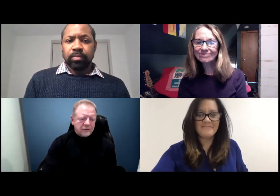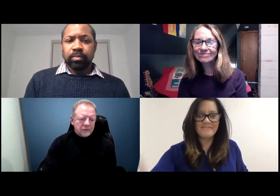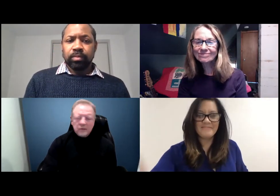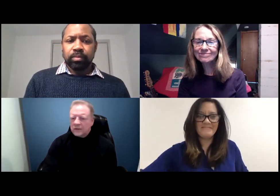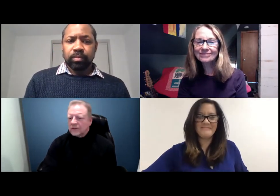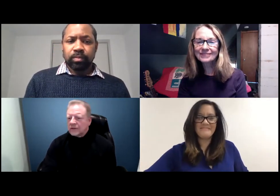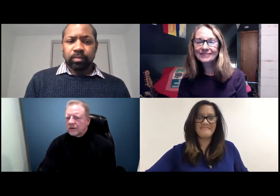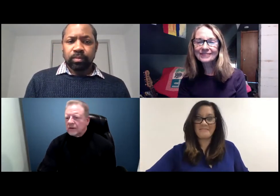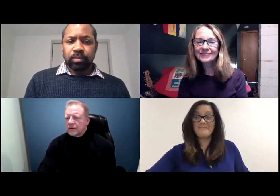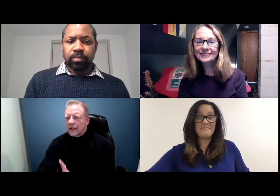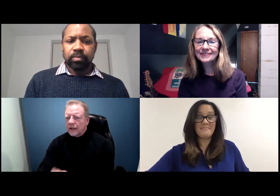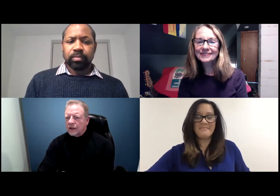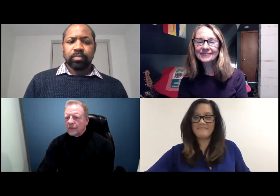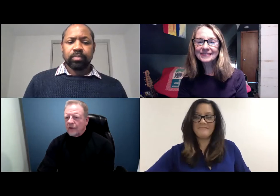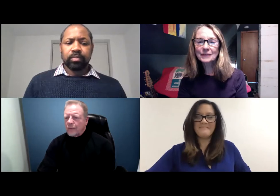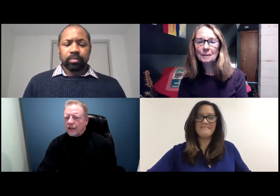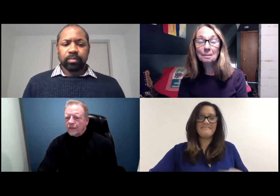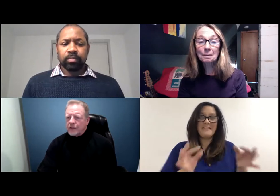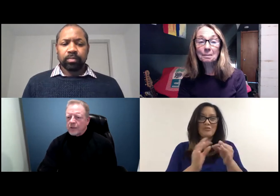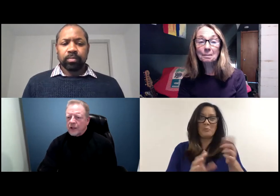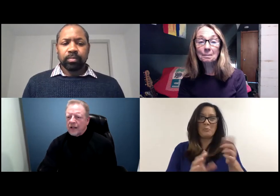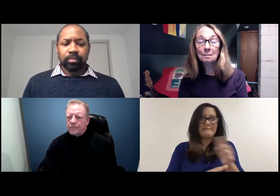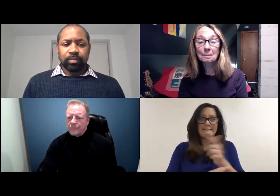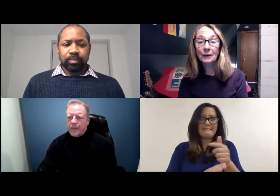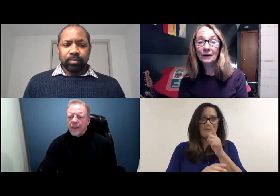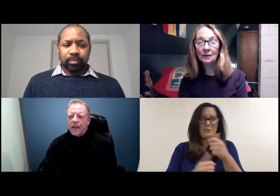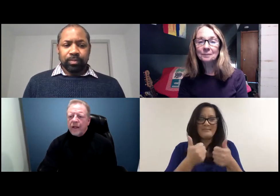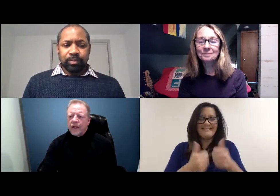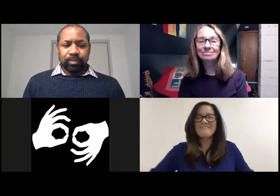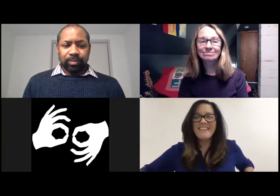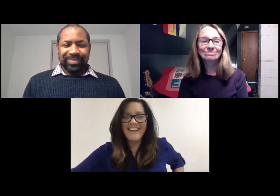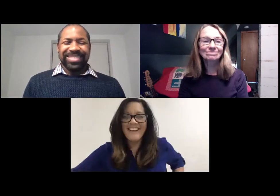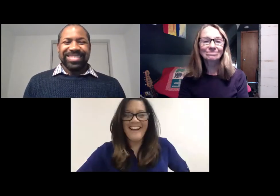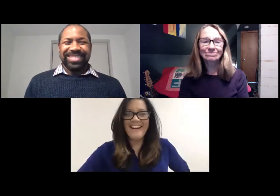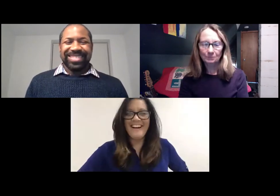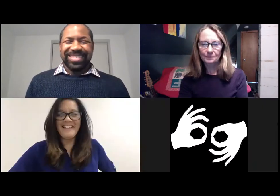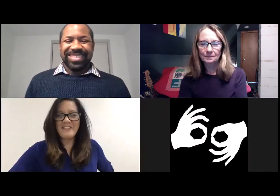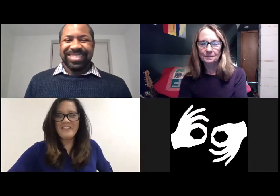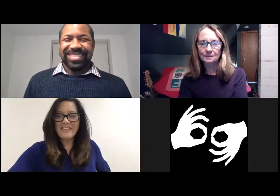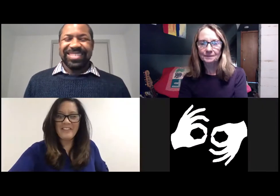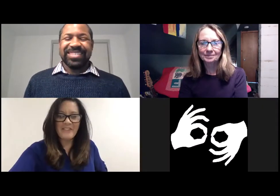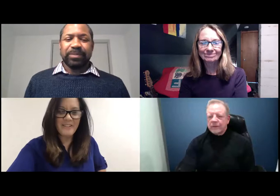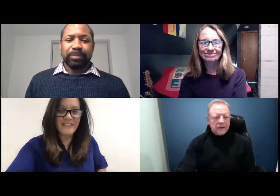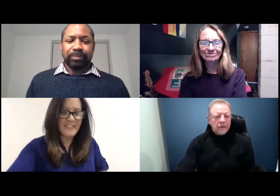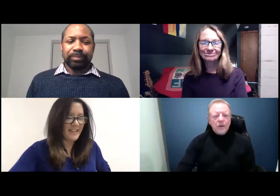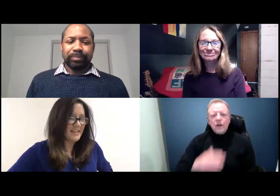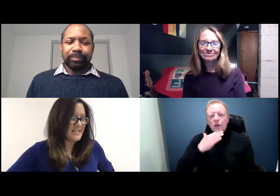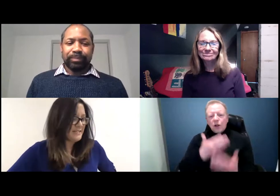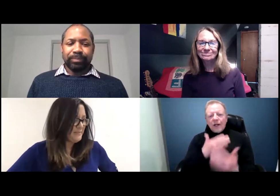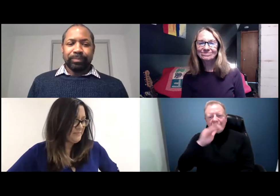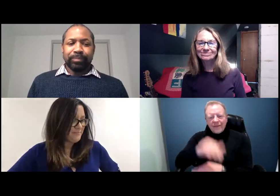Christine. And then I'll give it right back to you for Tim, okay? All right. Hi, good evening,